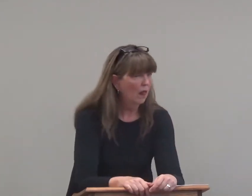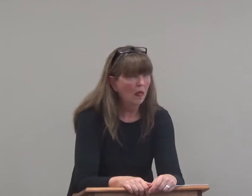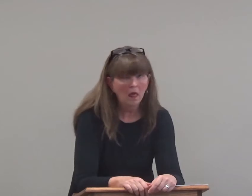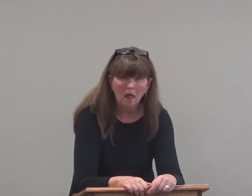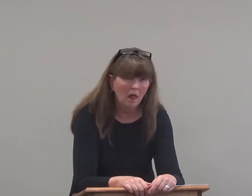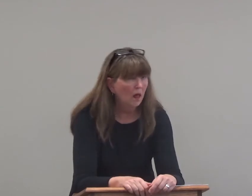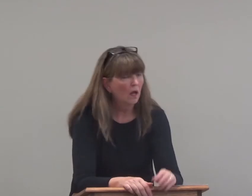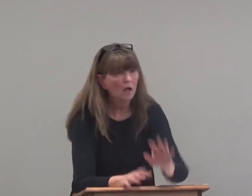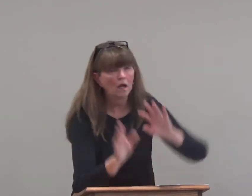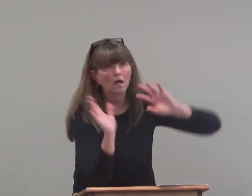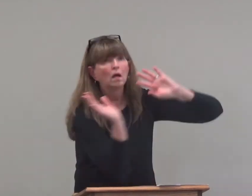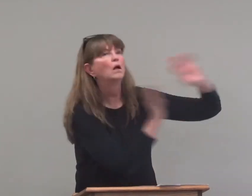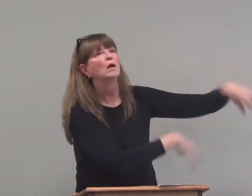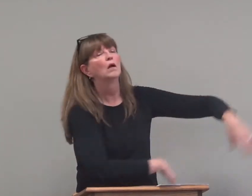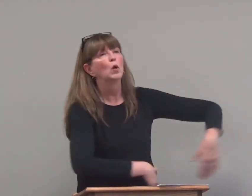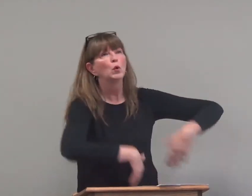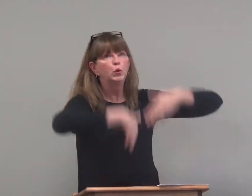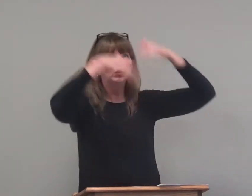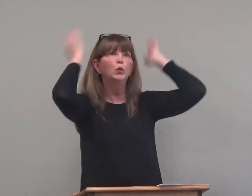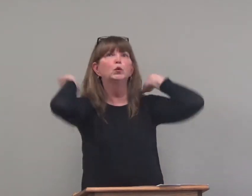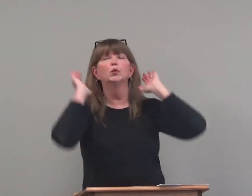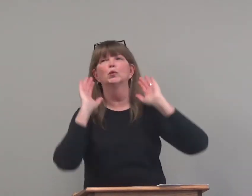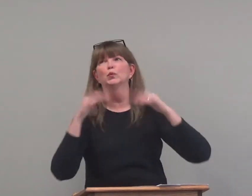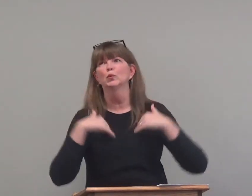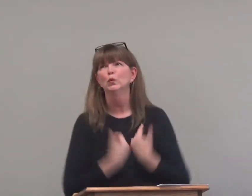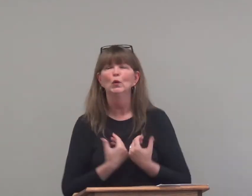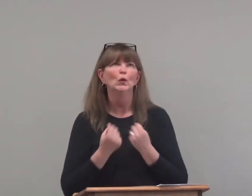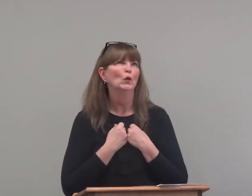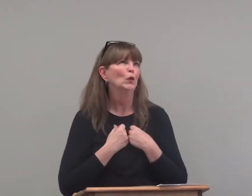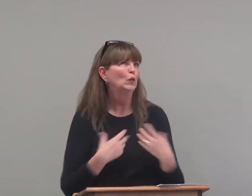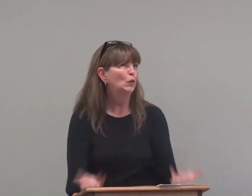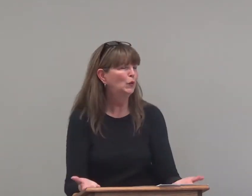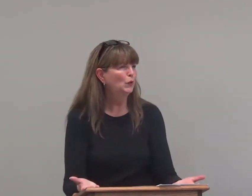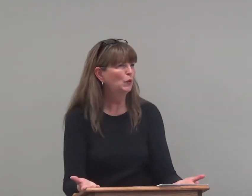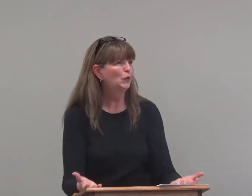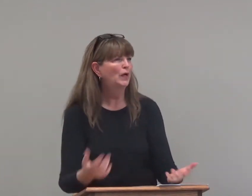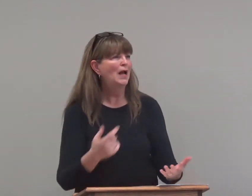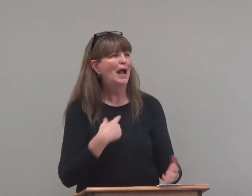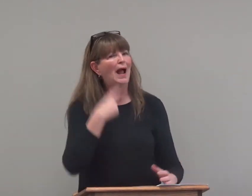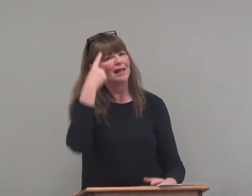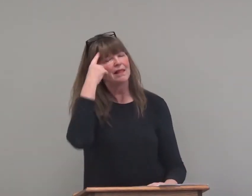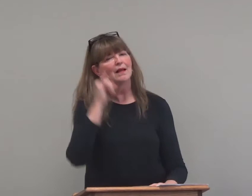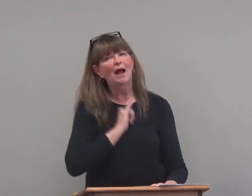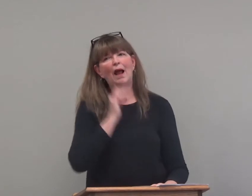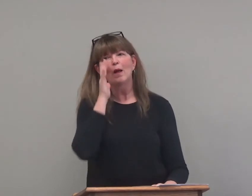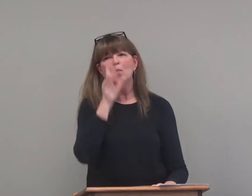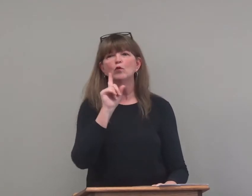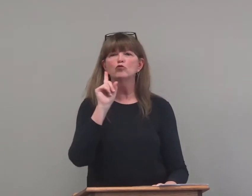loving people. I'm done. I just need a break. I'm just worn out. I'm overwhelmed. I'm